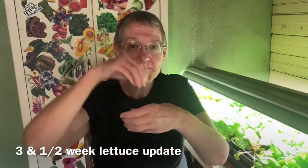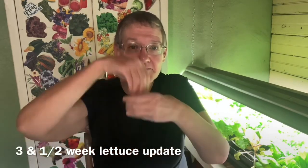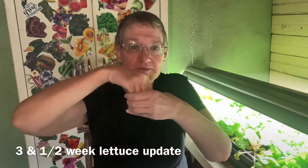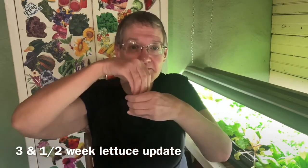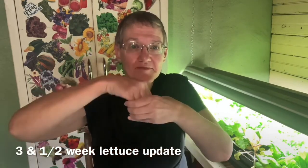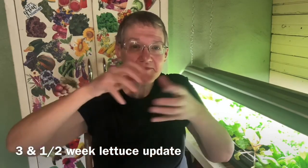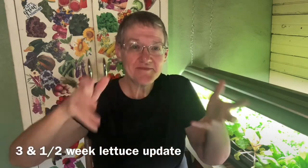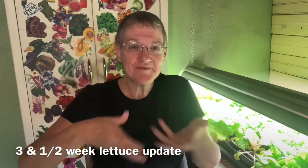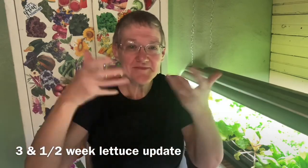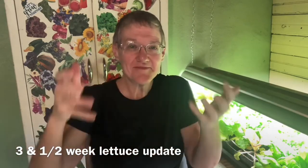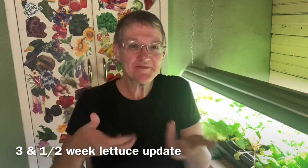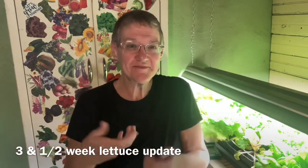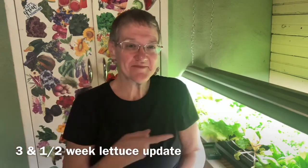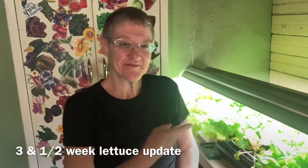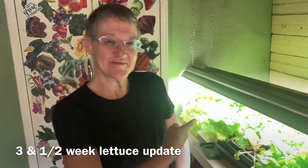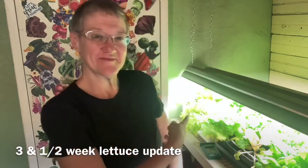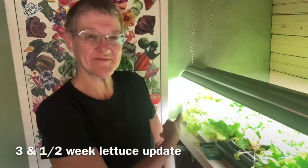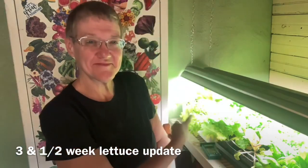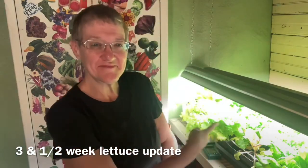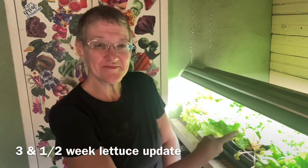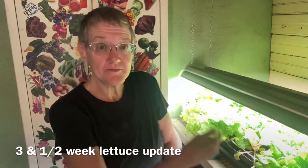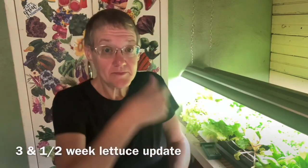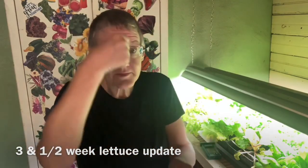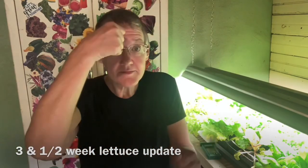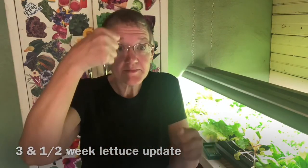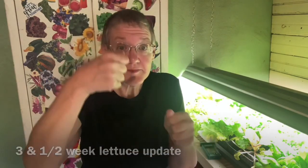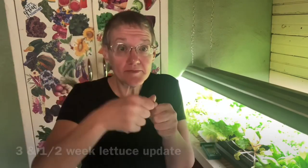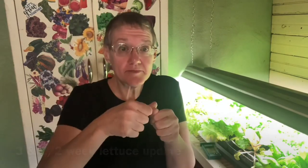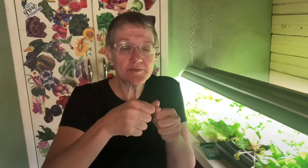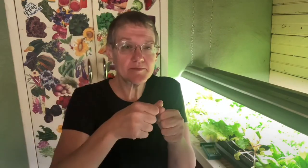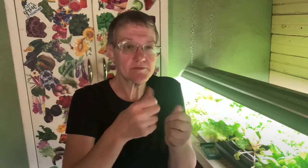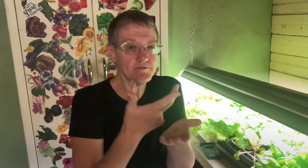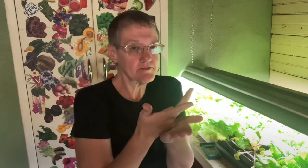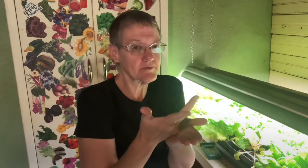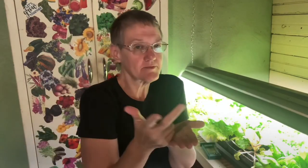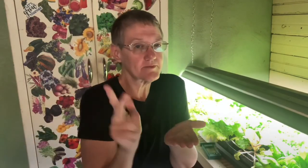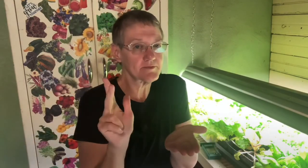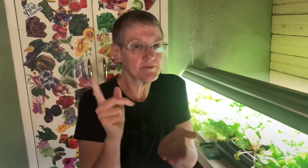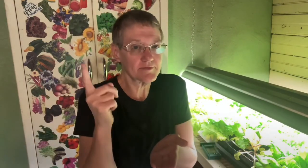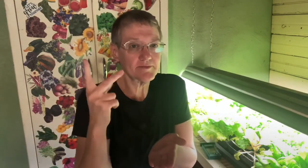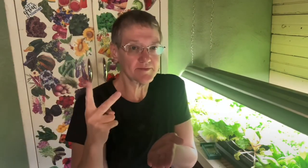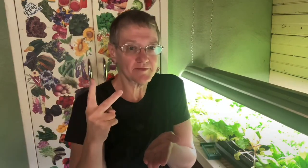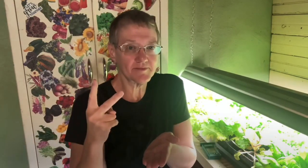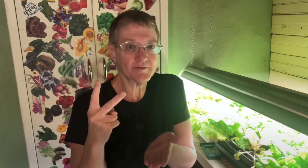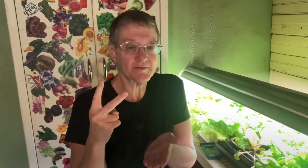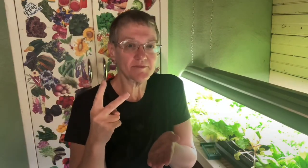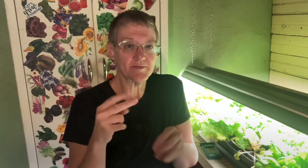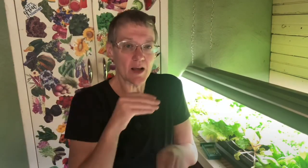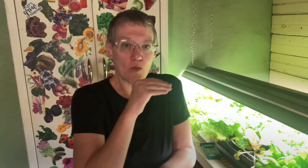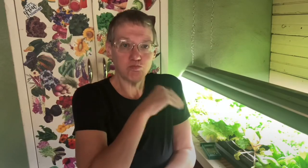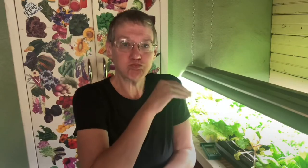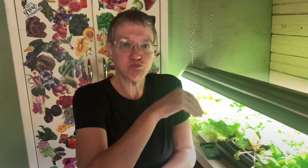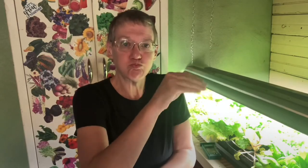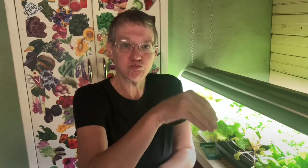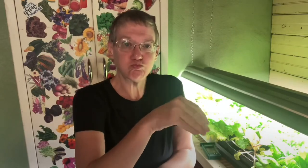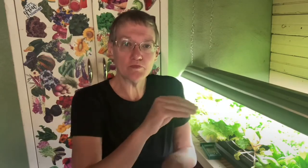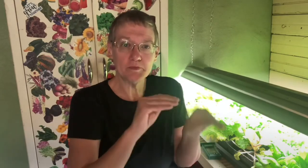an update on the indoor lettuce. Now remember, 3.5 weeks ago,